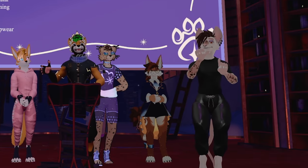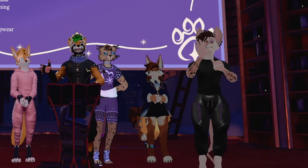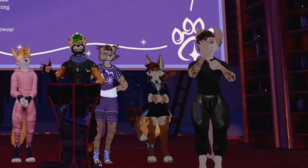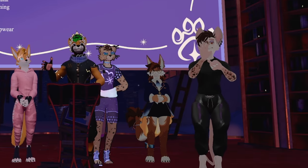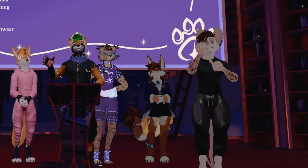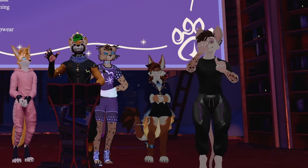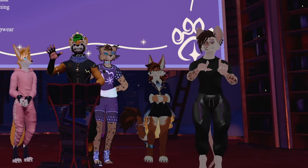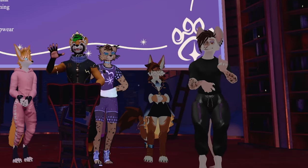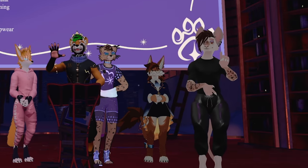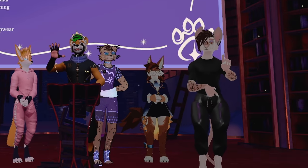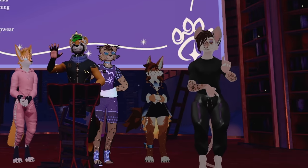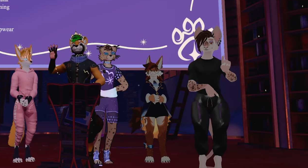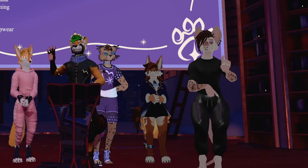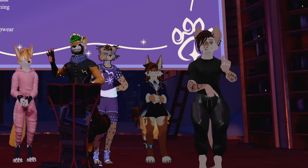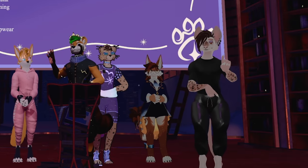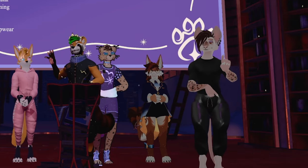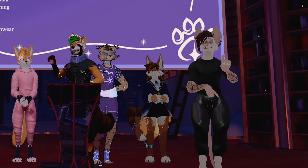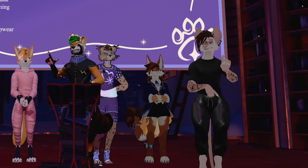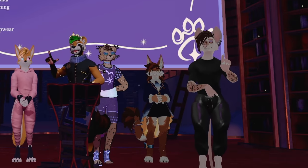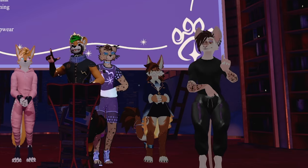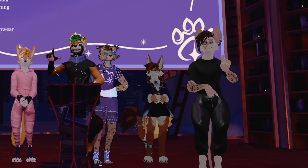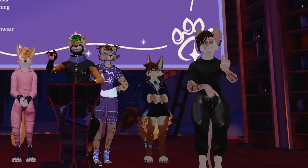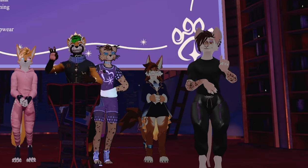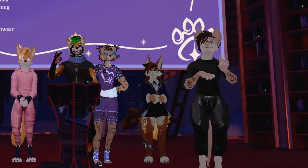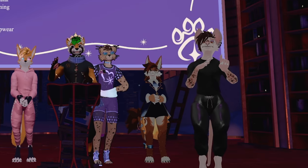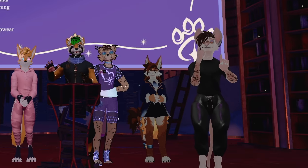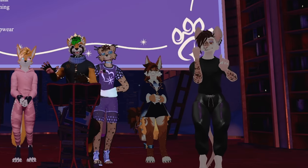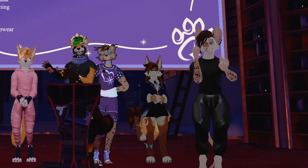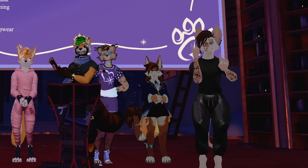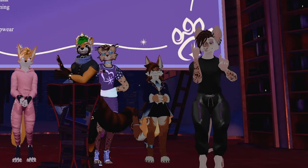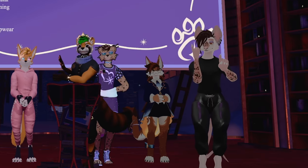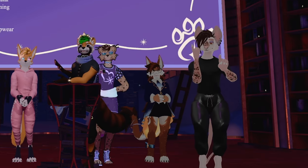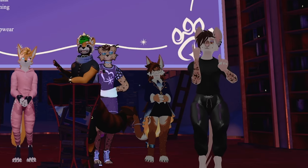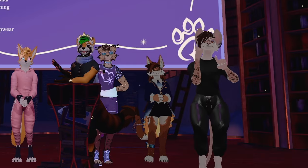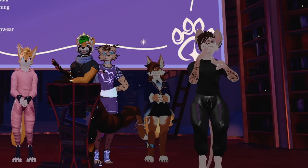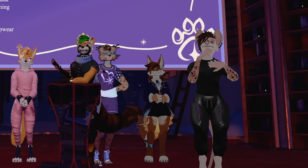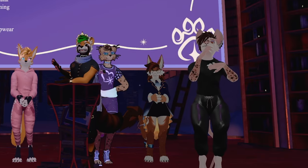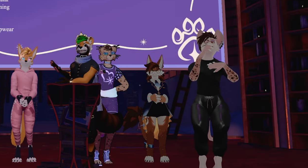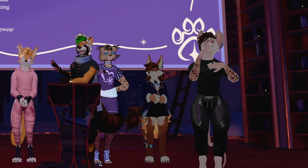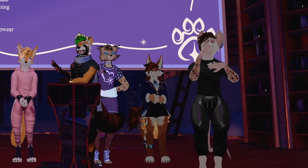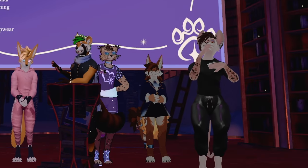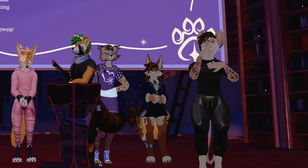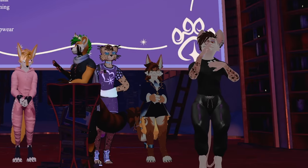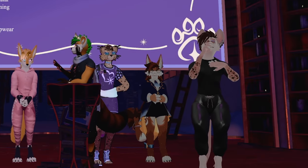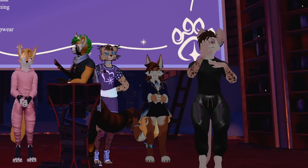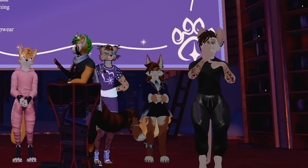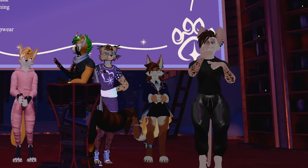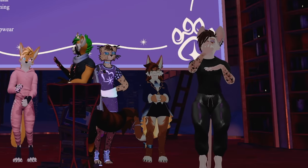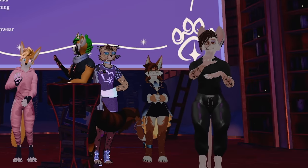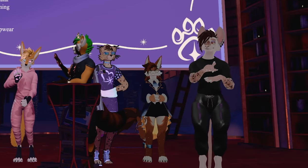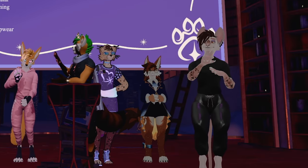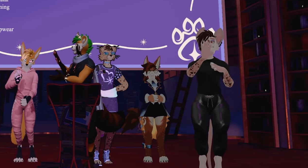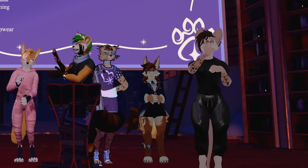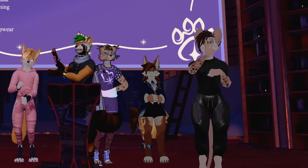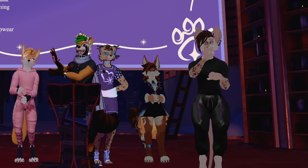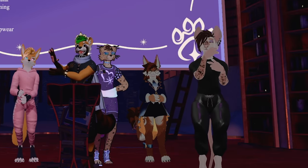everything. So BSL index user is what you're going to see from Avi. We are also going to